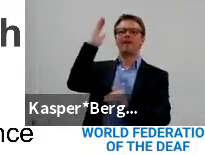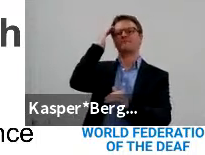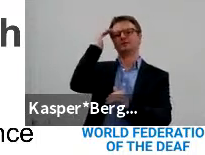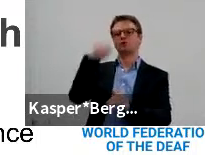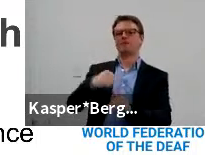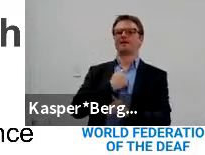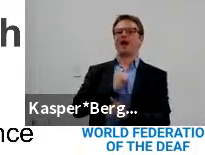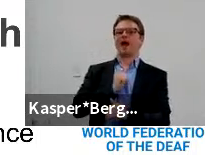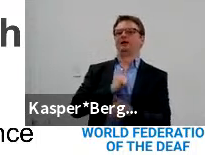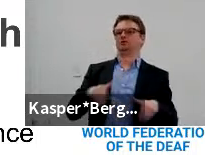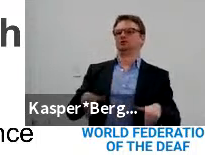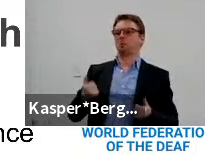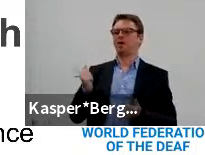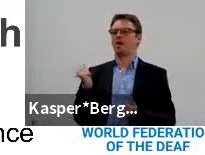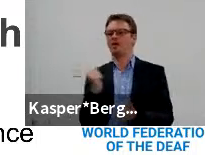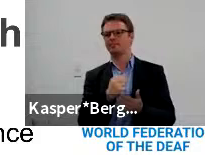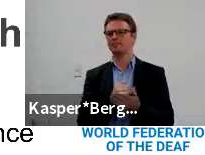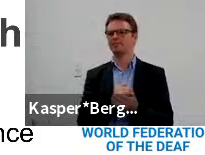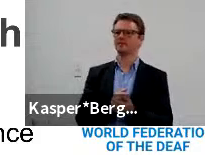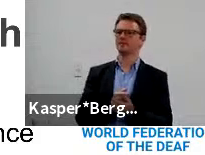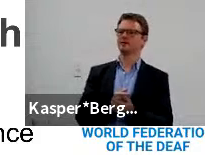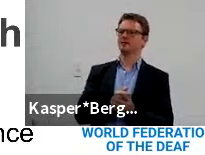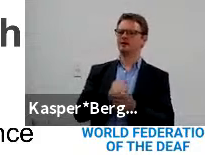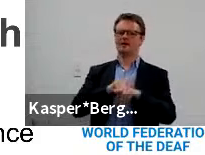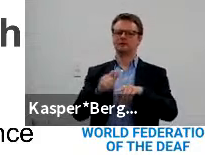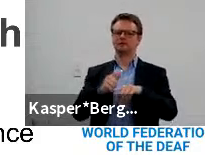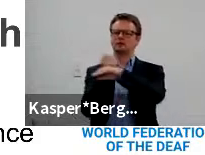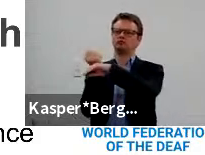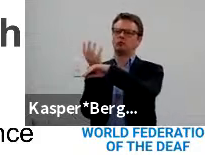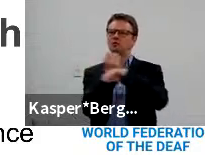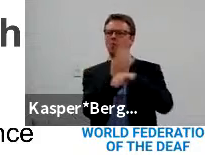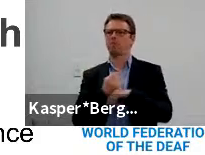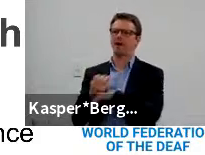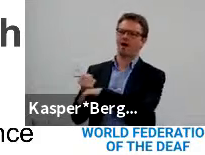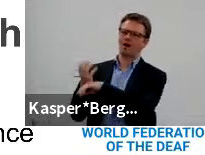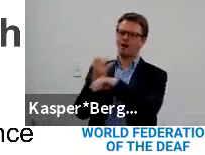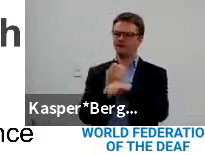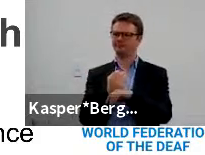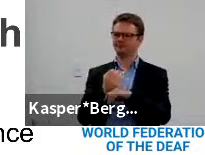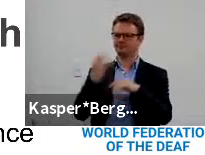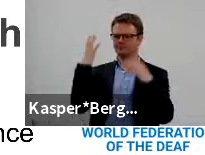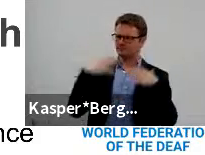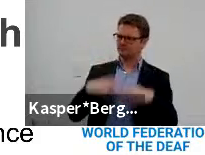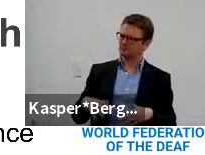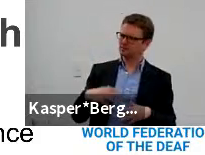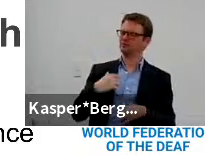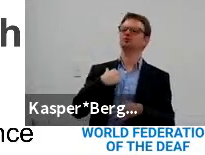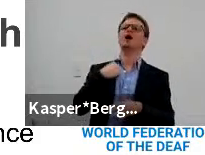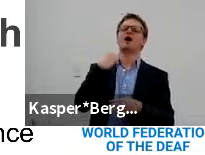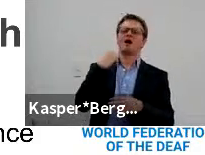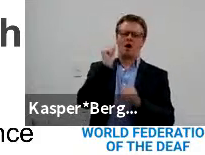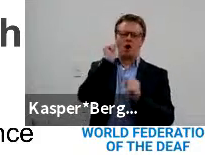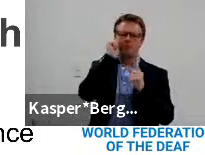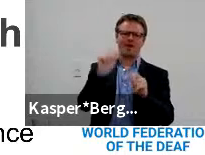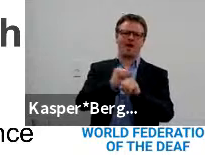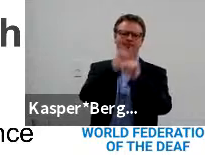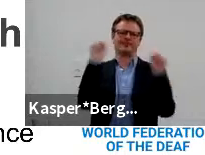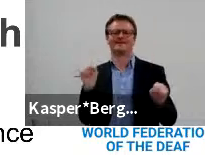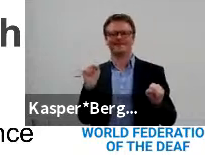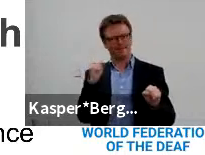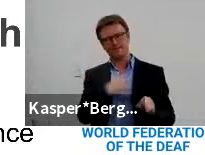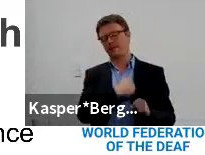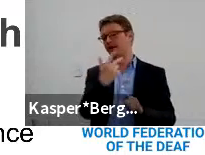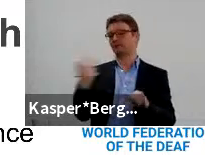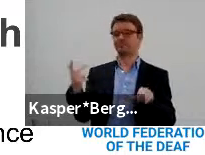information. They are not really. They don't really know a lot